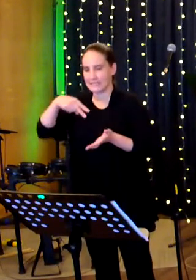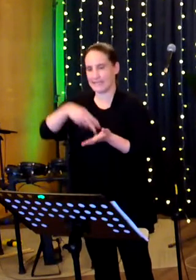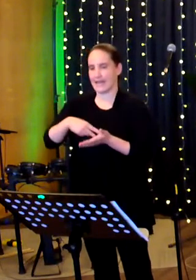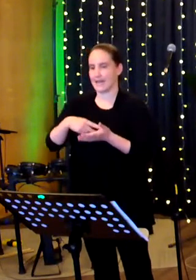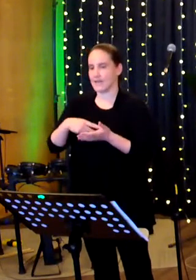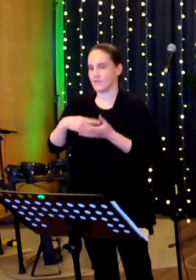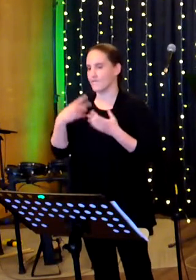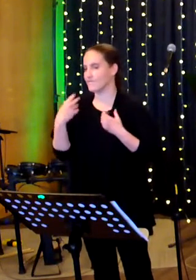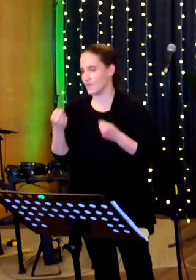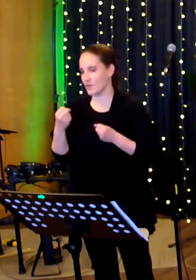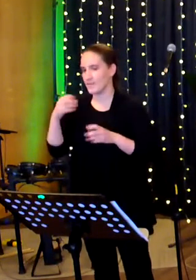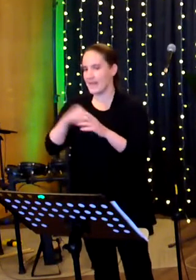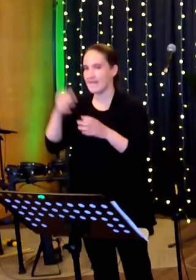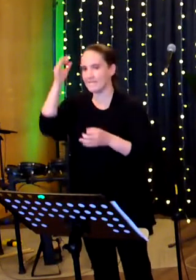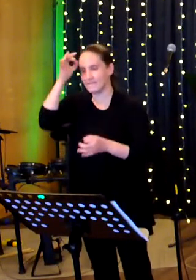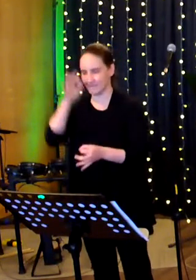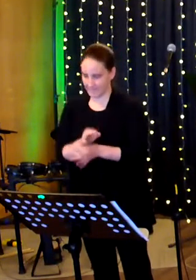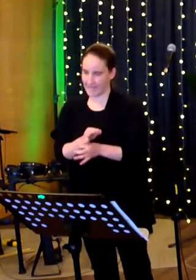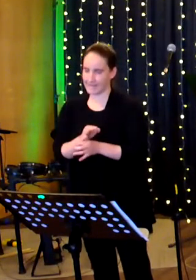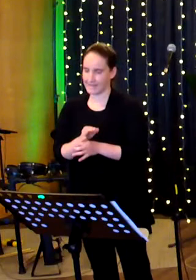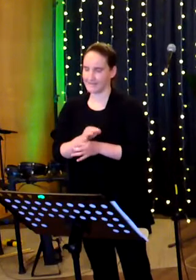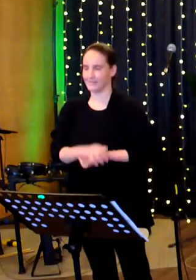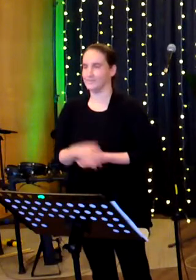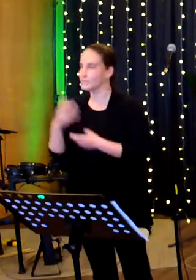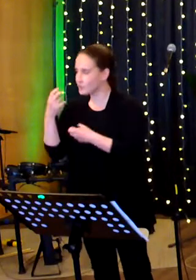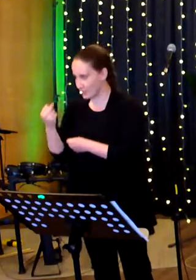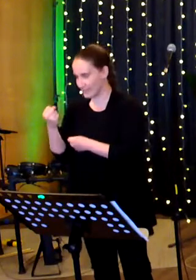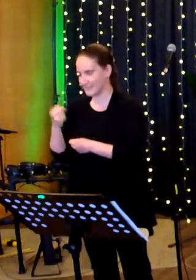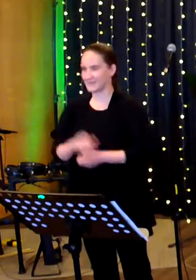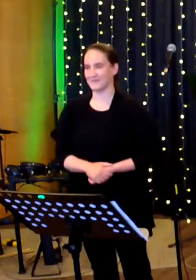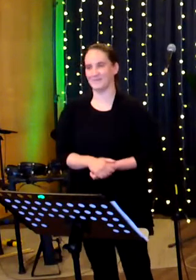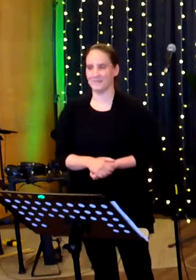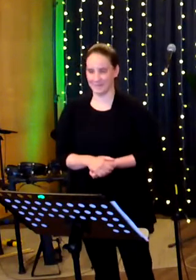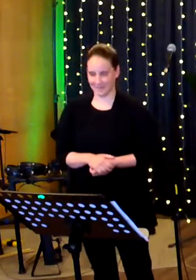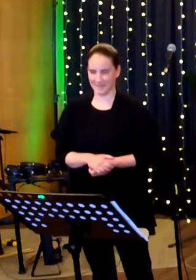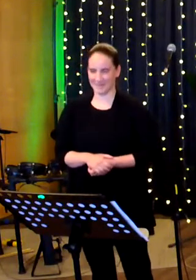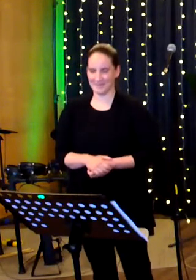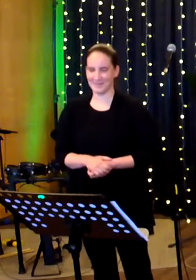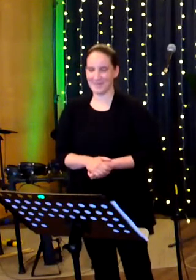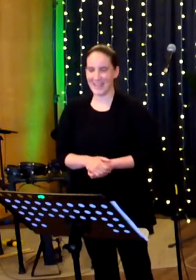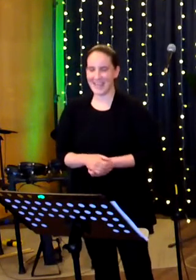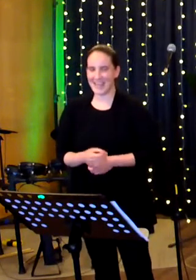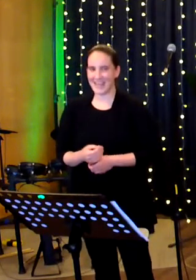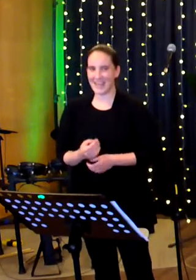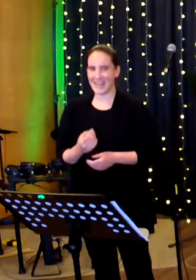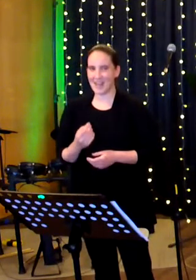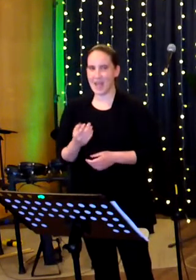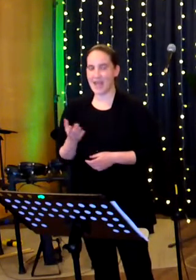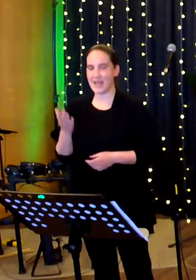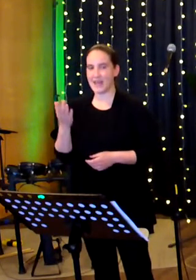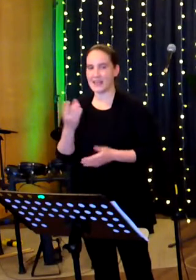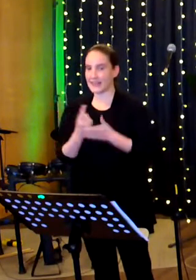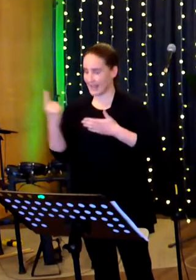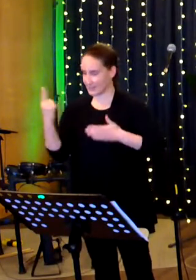Faith, okay? Now, if you were with us last week, you remember, like we said, we talked about Daniel being thrown into the lion's den. And we said at that